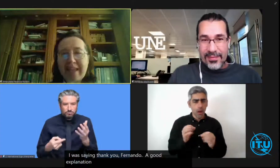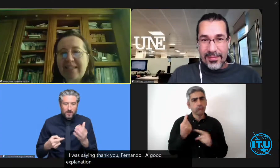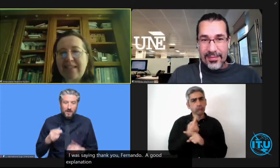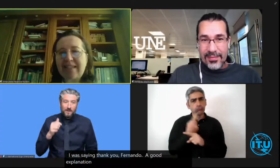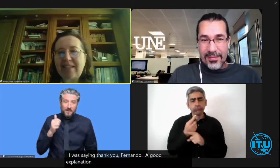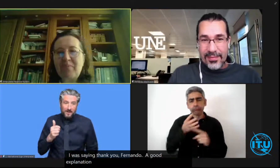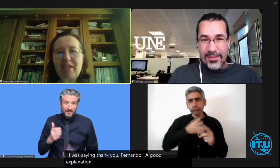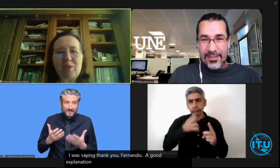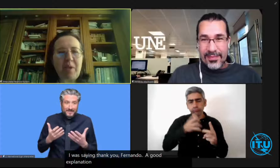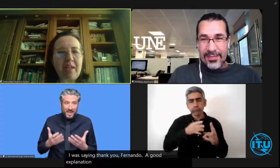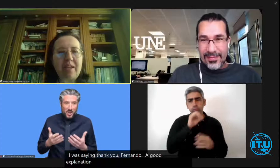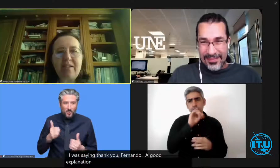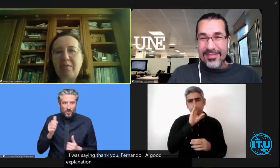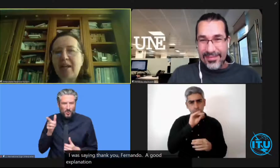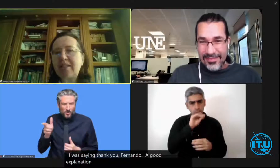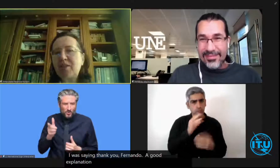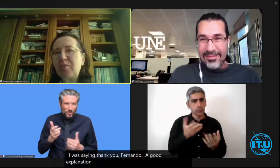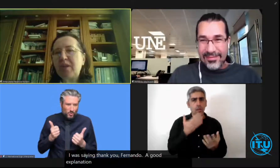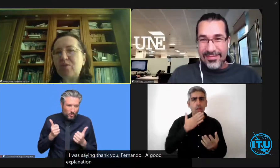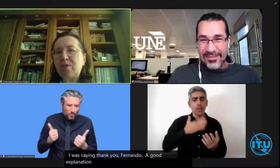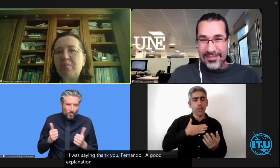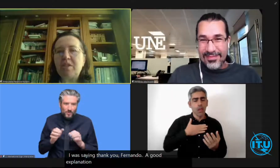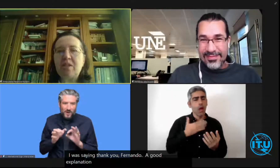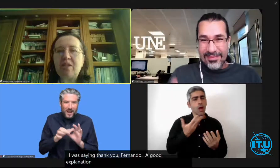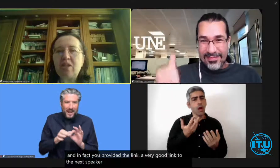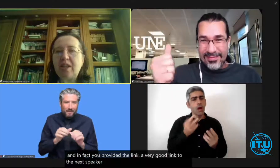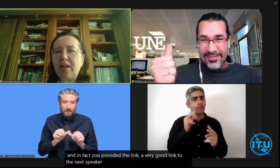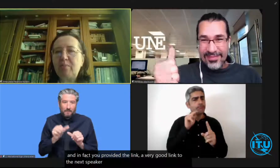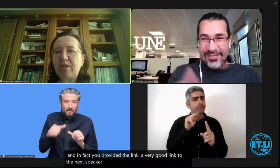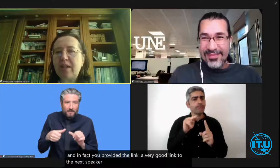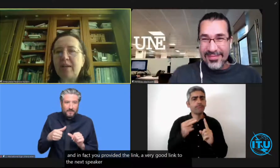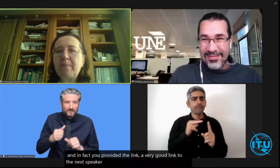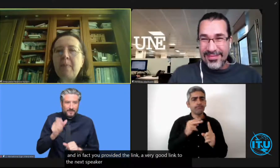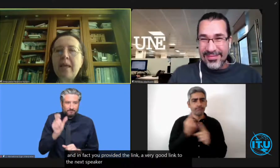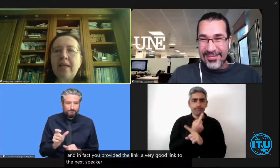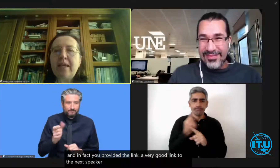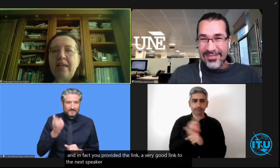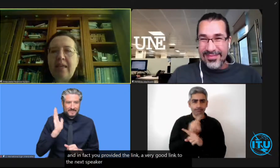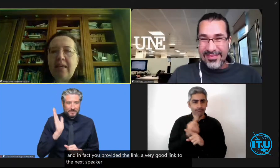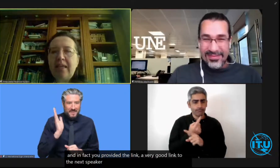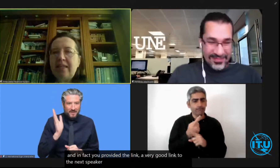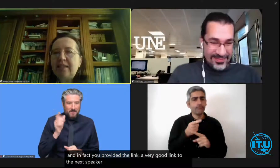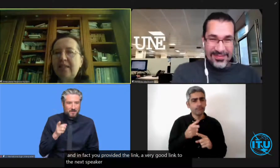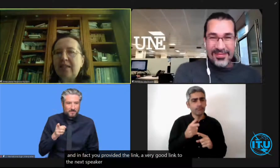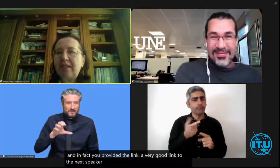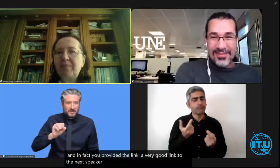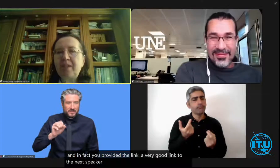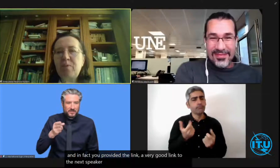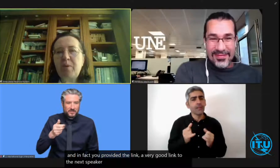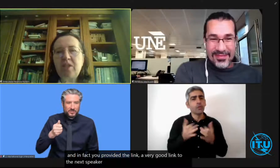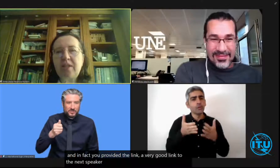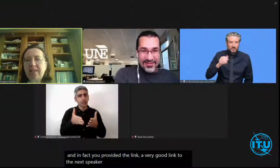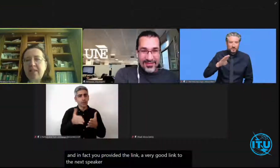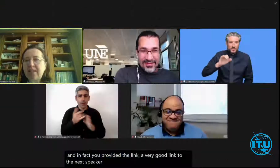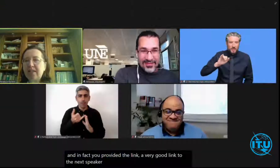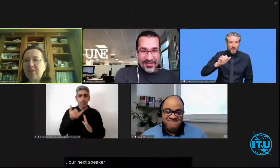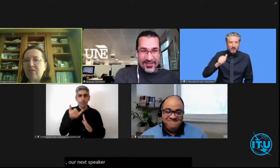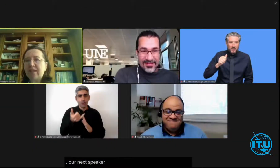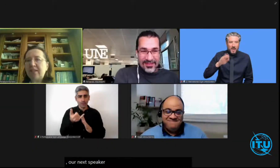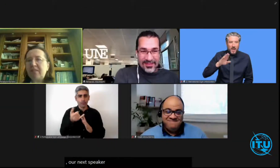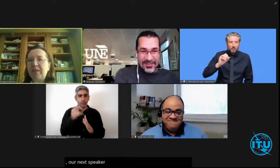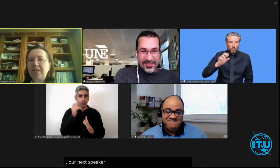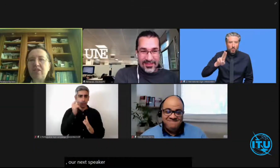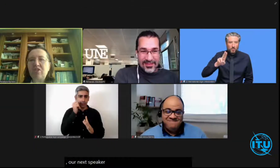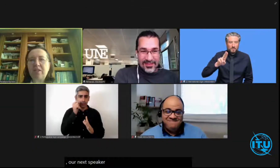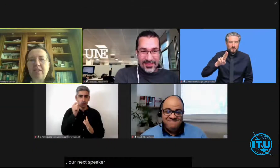link to the next speaker. Our next speaker, who is Mr. Shadi Abuzara. He is a specialist